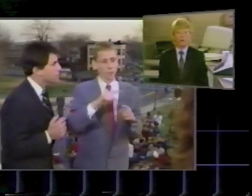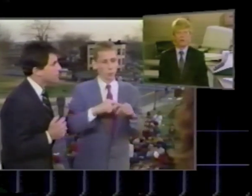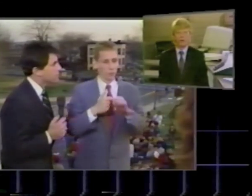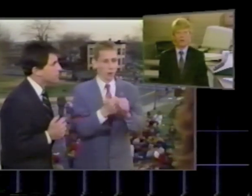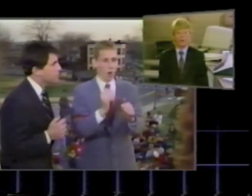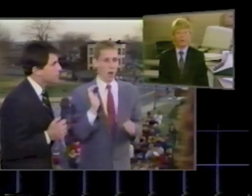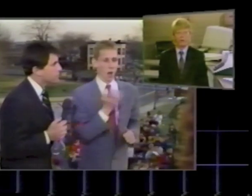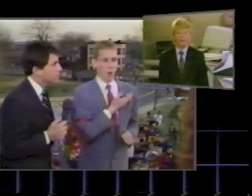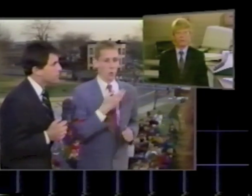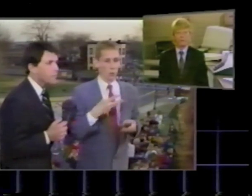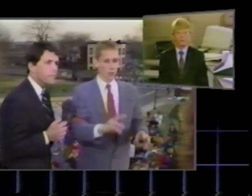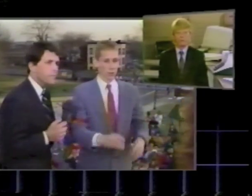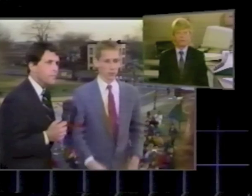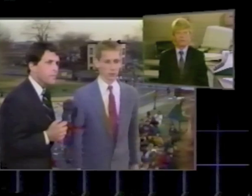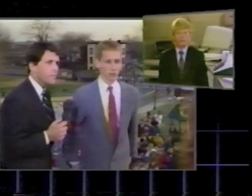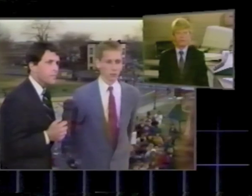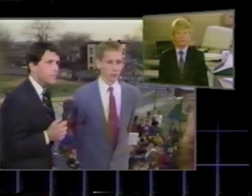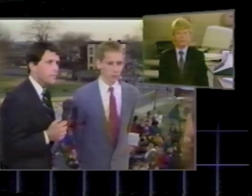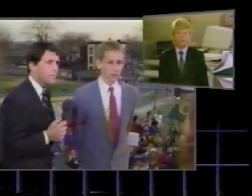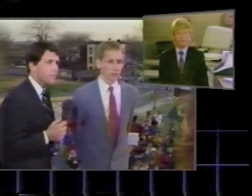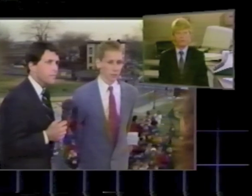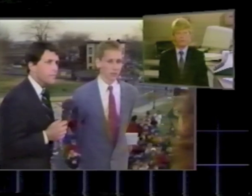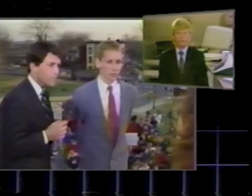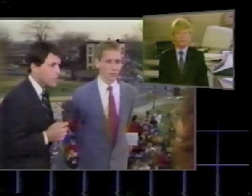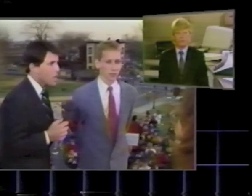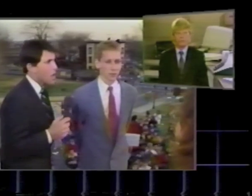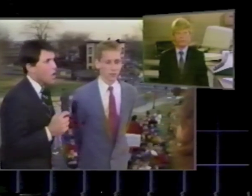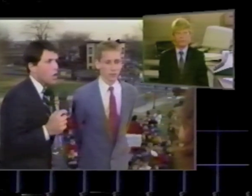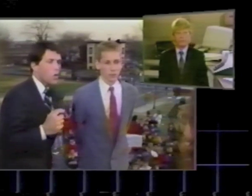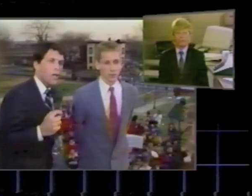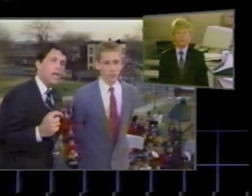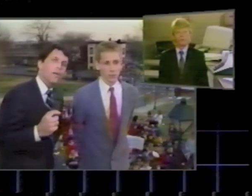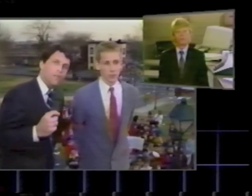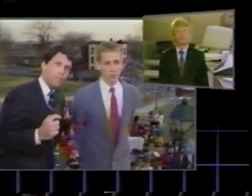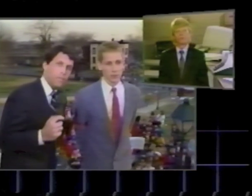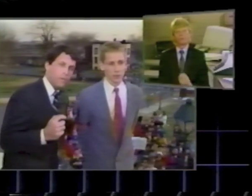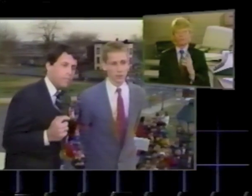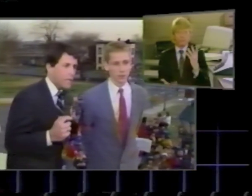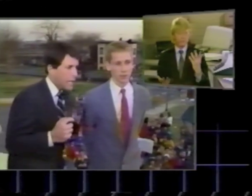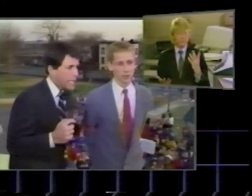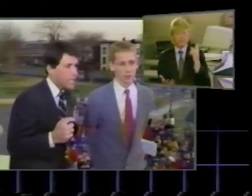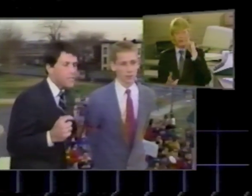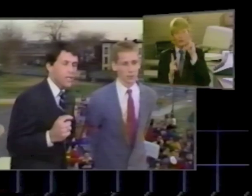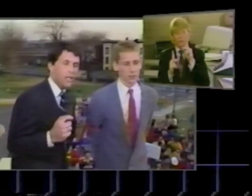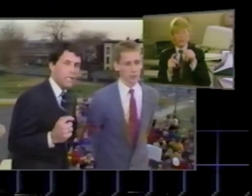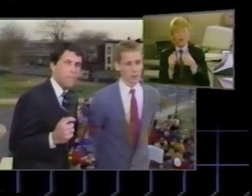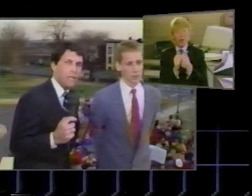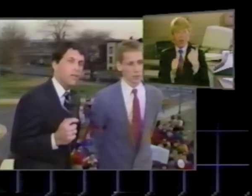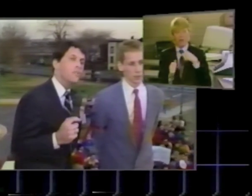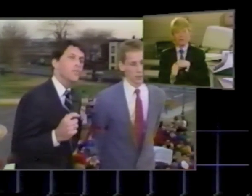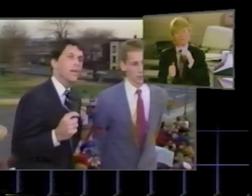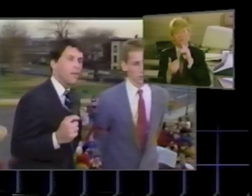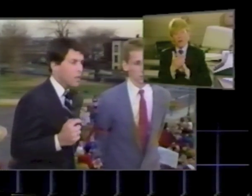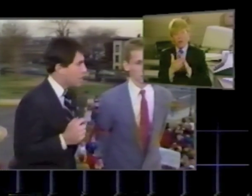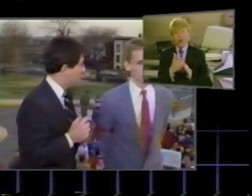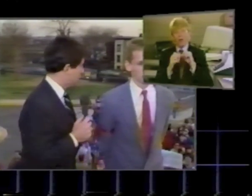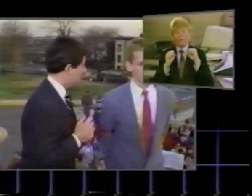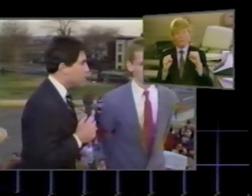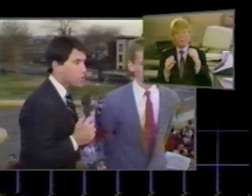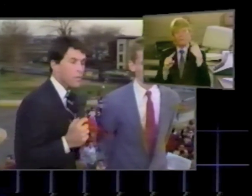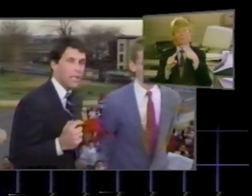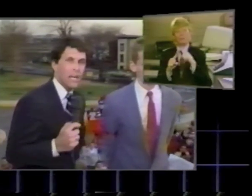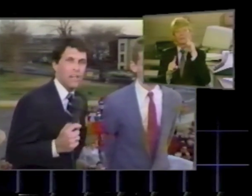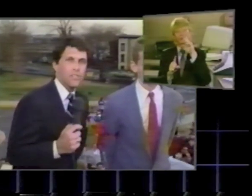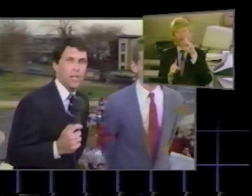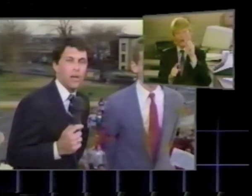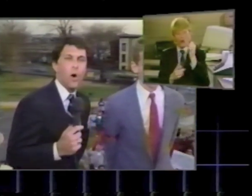all. They're going to have to follow our way. You hear the people behind us clapping. You also hear the